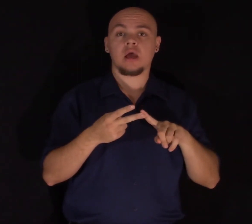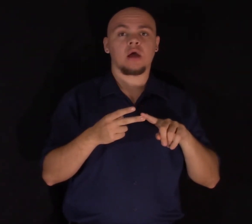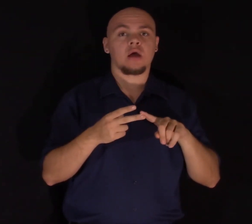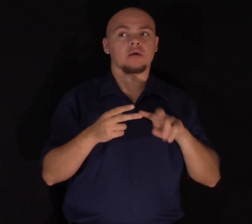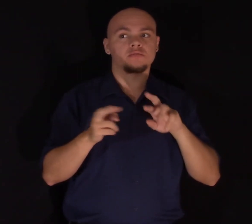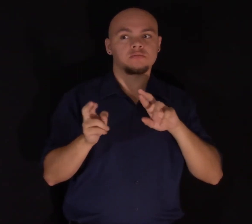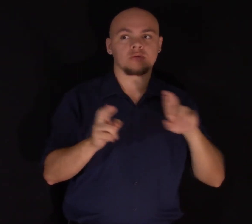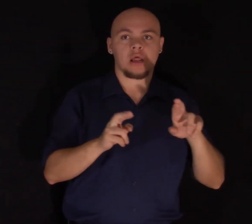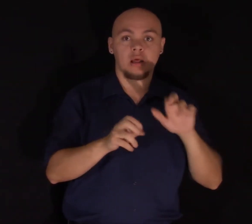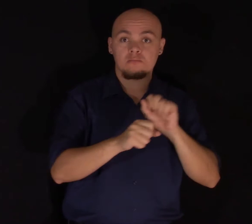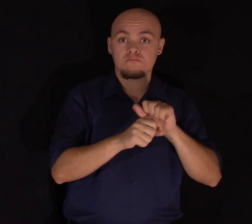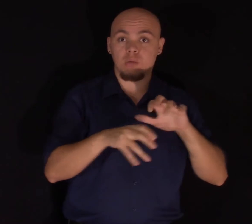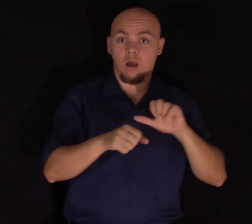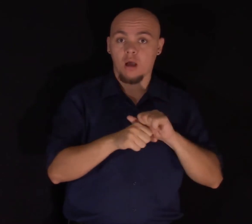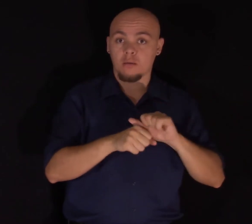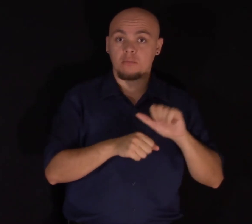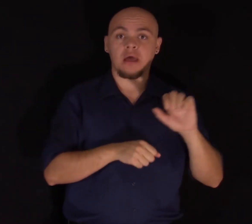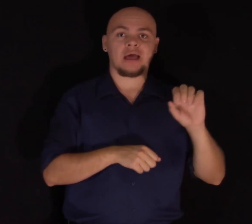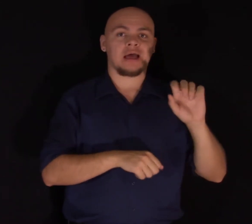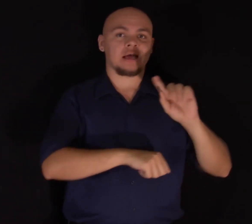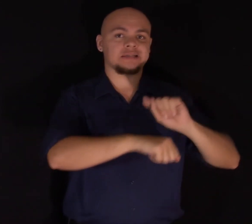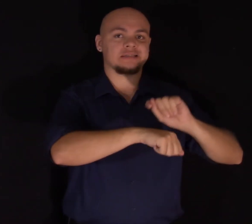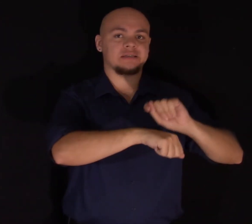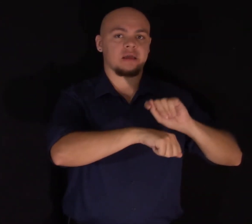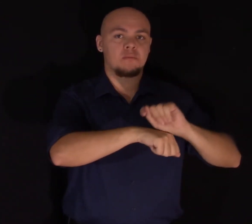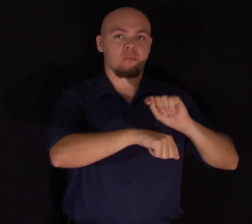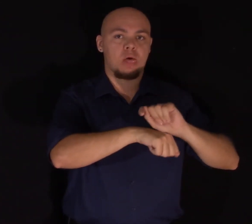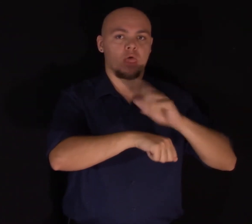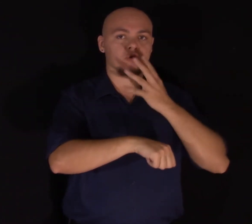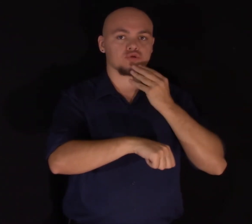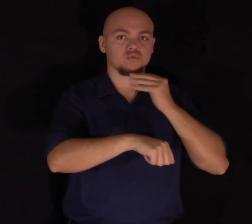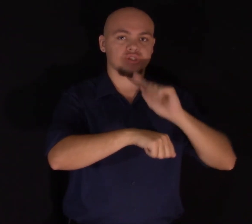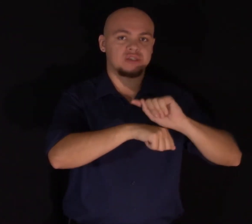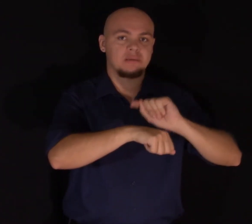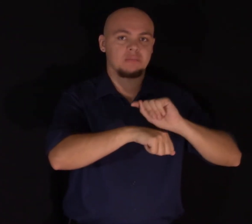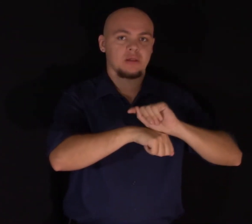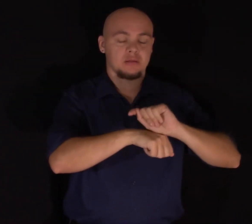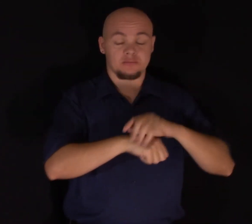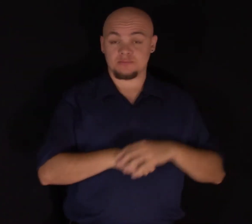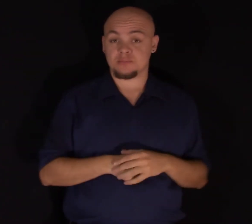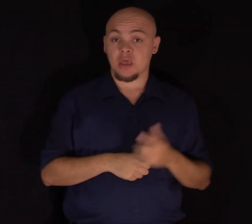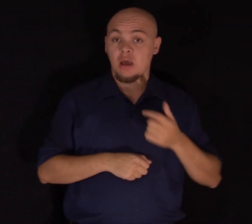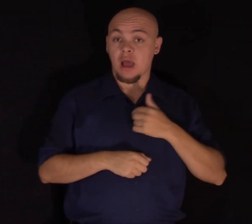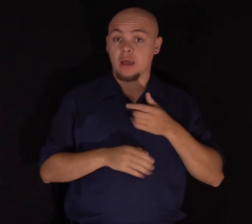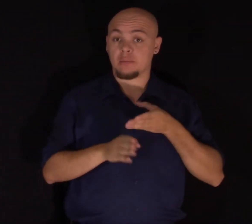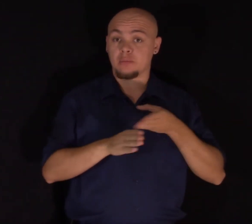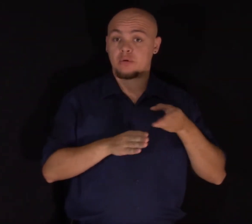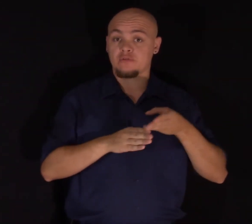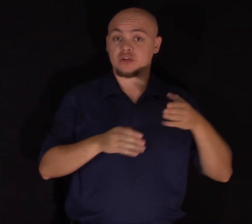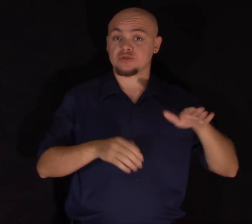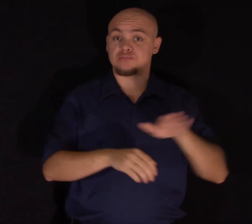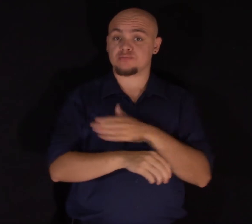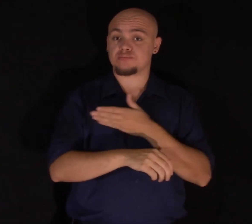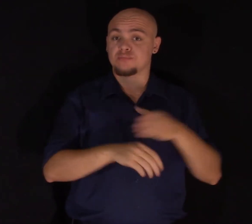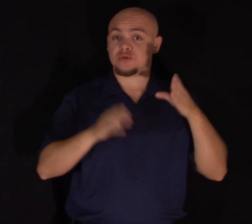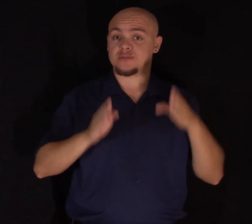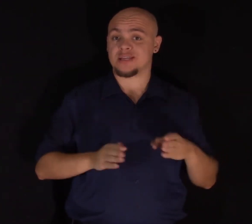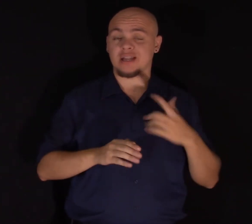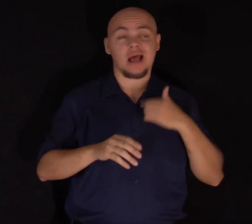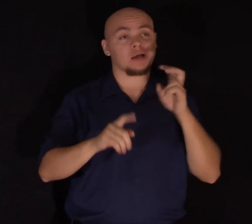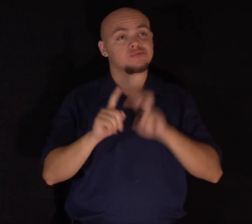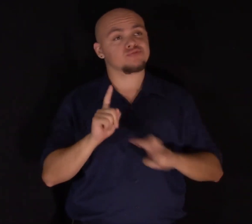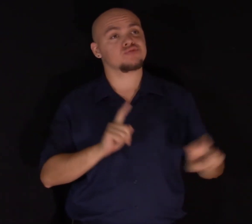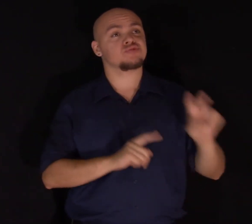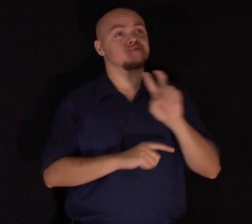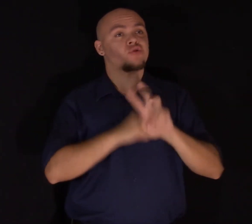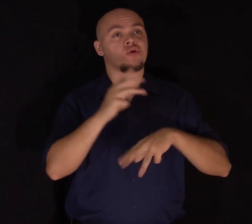a synagogue in Baltimore. Now, I am a professional musician. I tour all over this country and around the